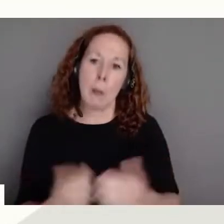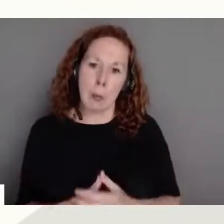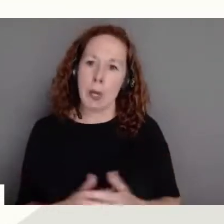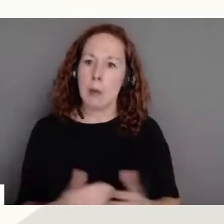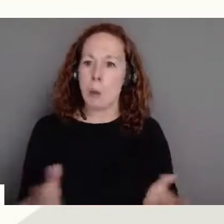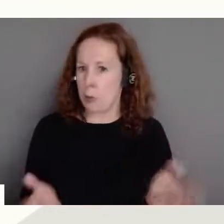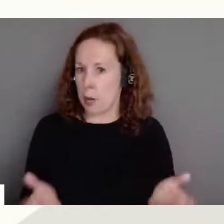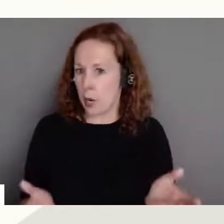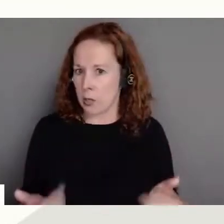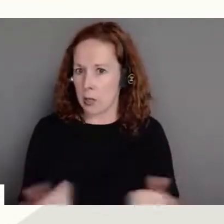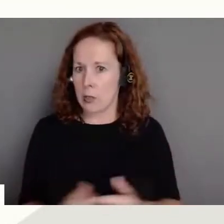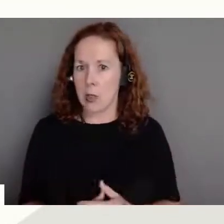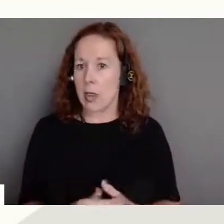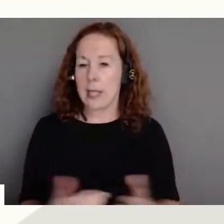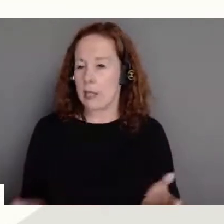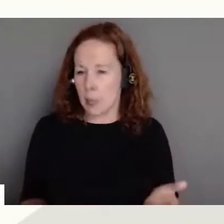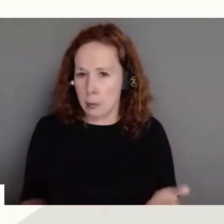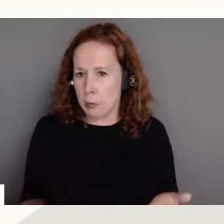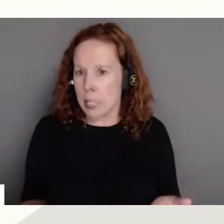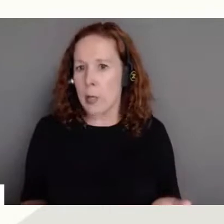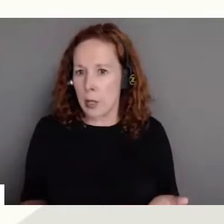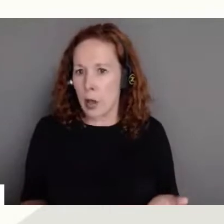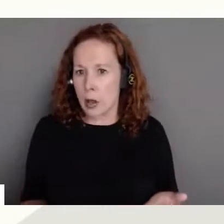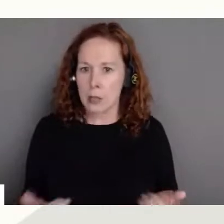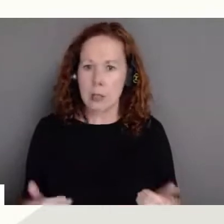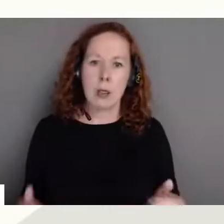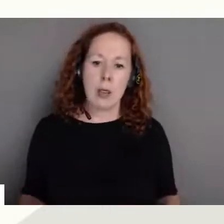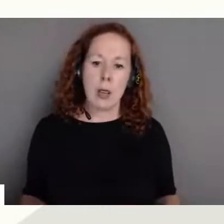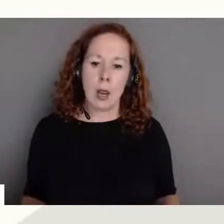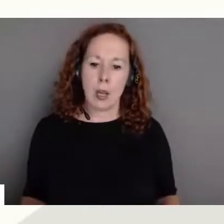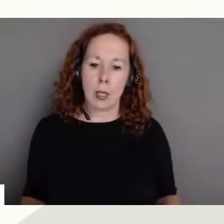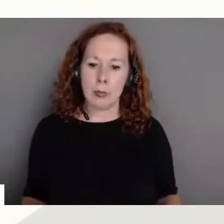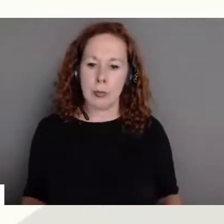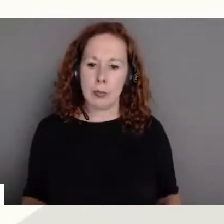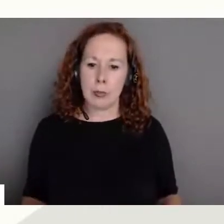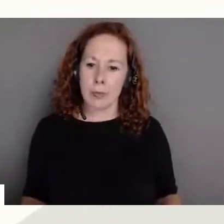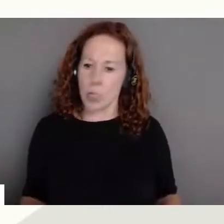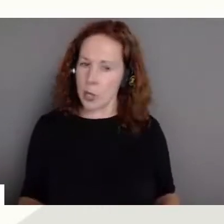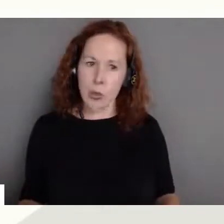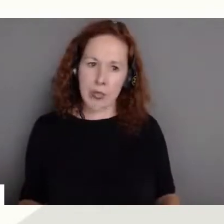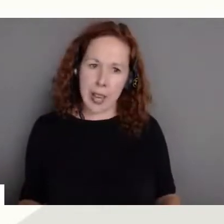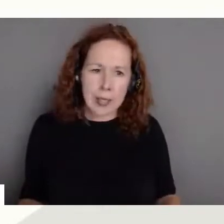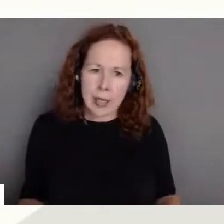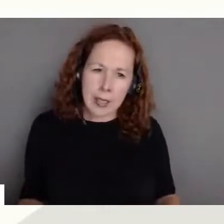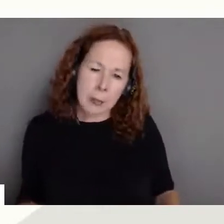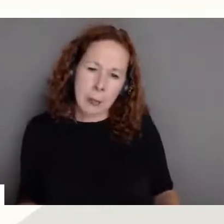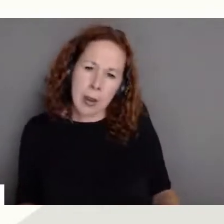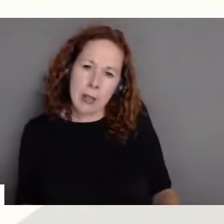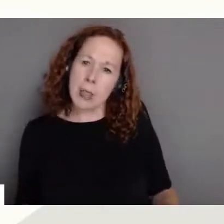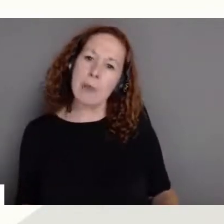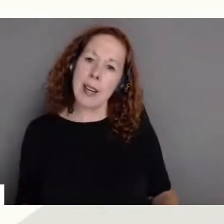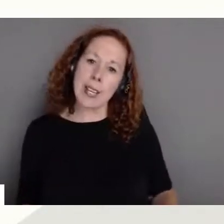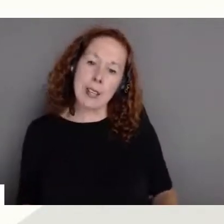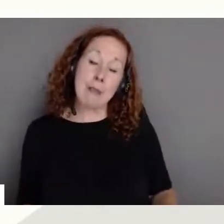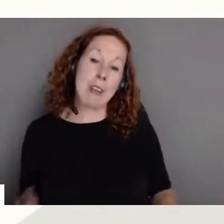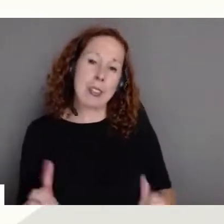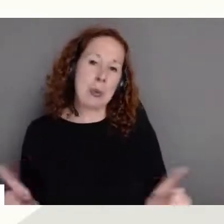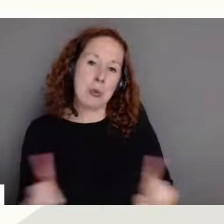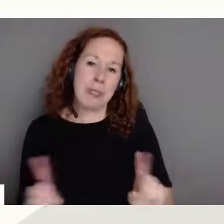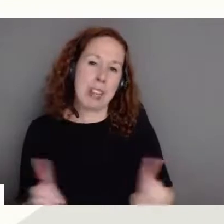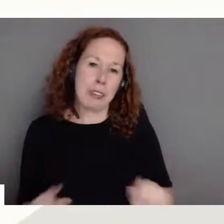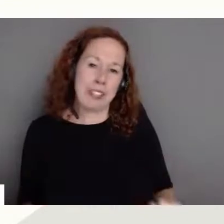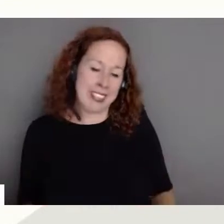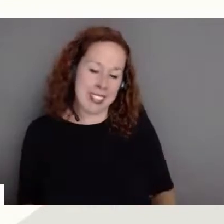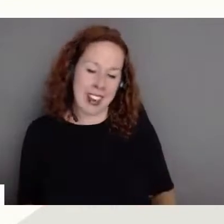Okay. growing up, both Yeah. parents had some hearing loss. Mhm. So I don't know if that had an impact. I've